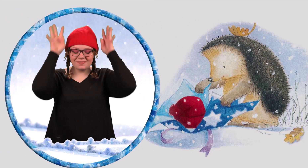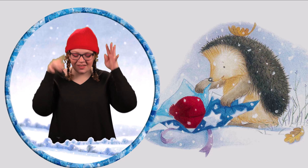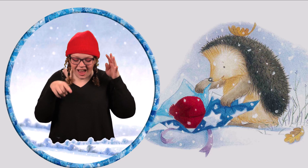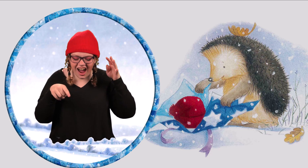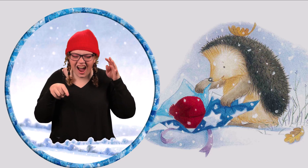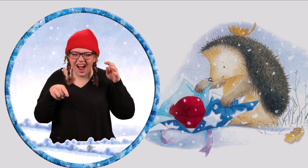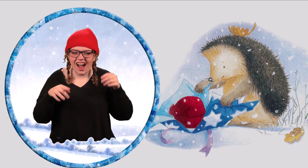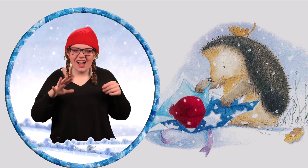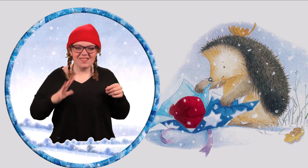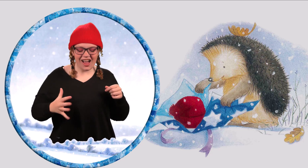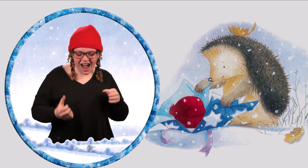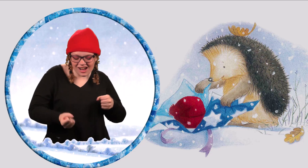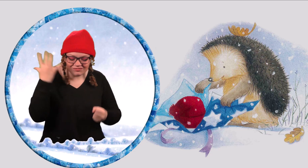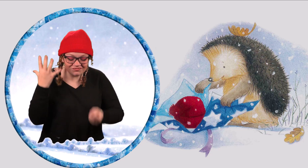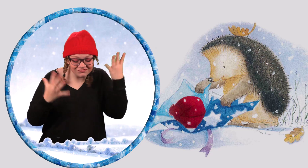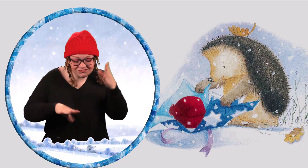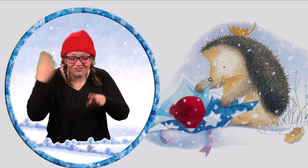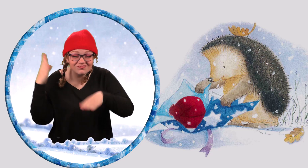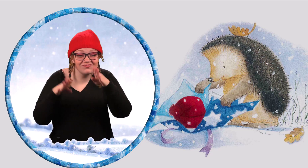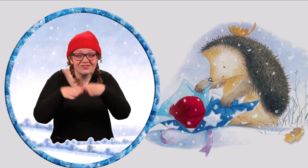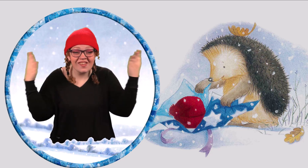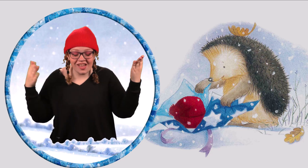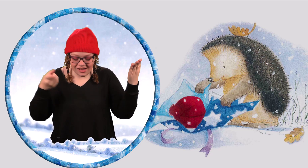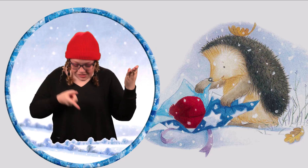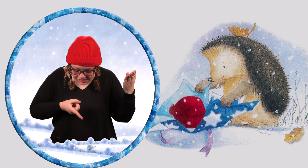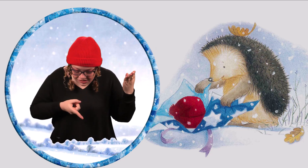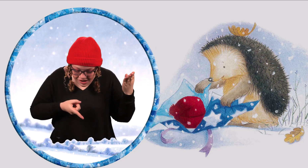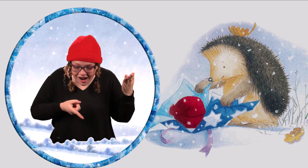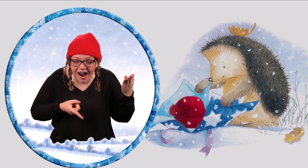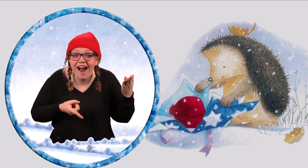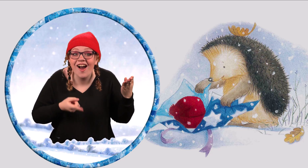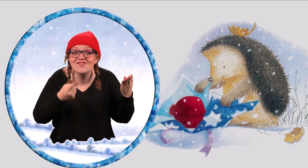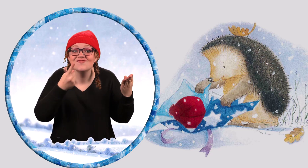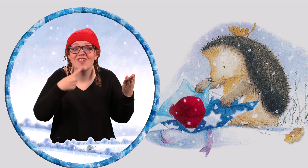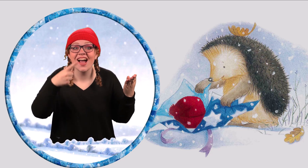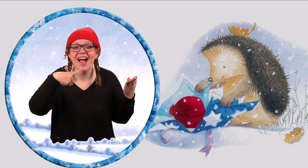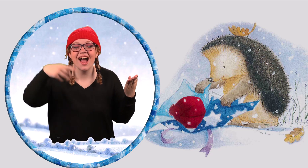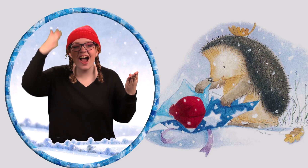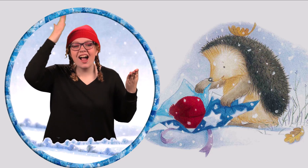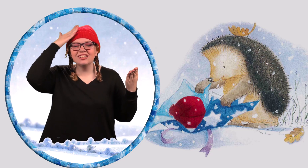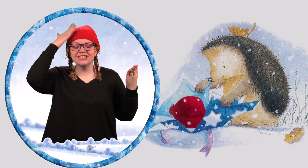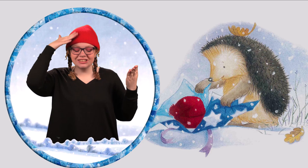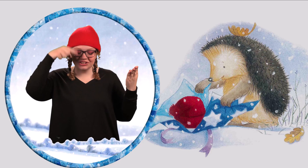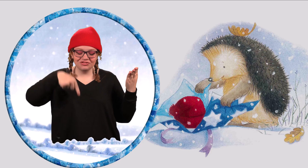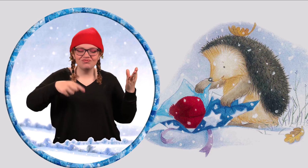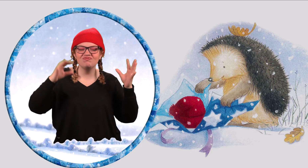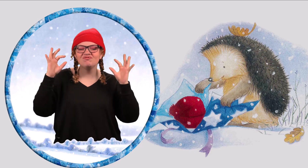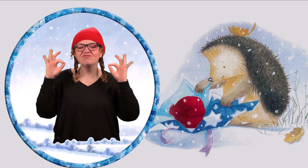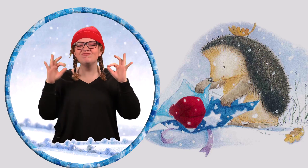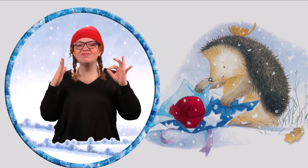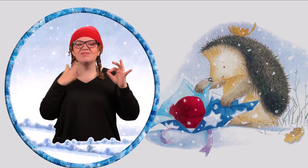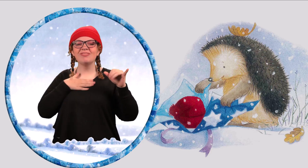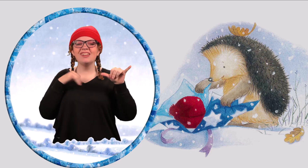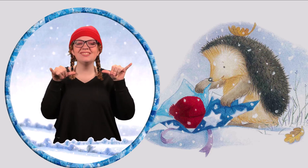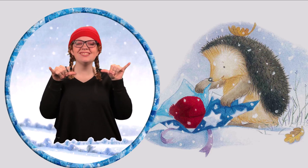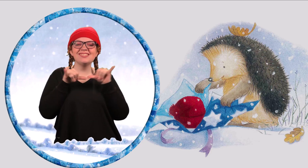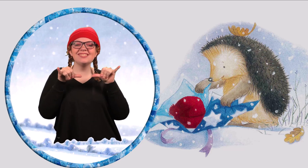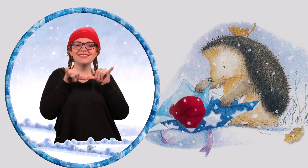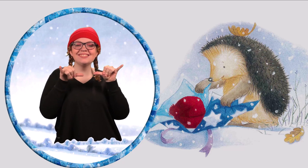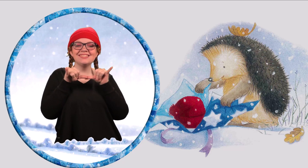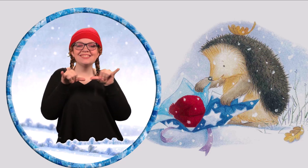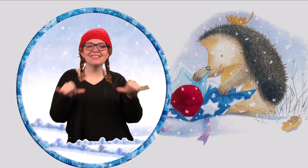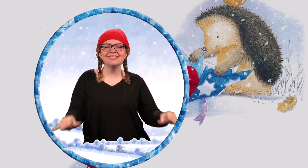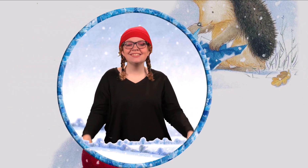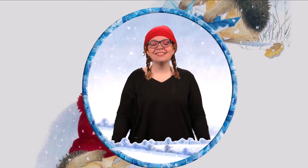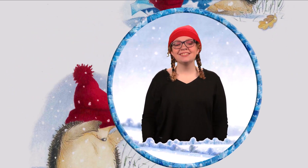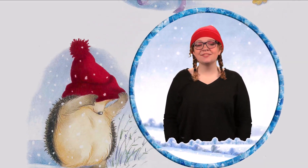Little Hedgehog opened the present as fast as he could. Inside was a red woolly hat,